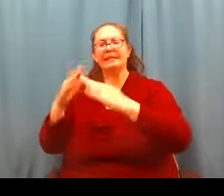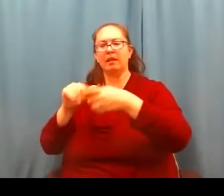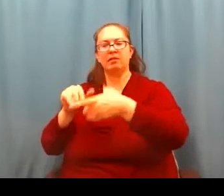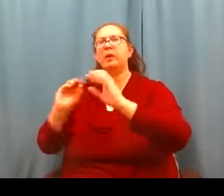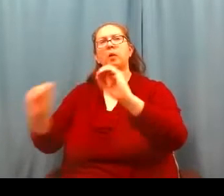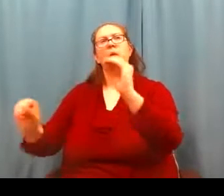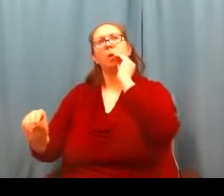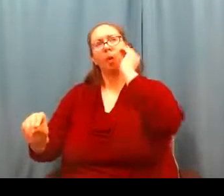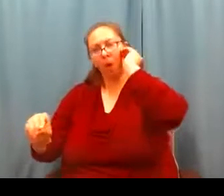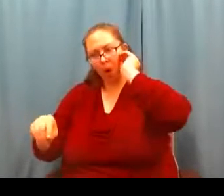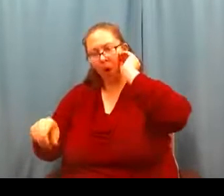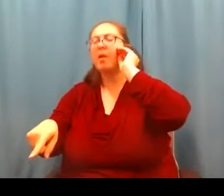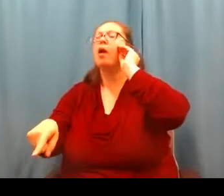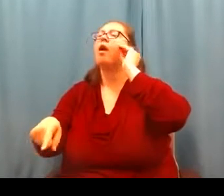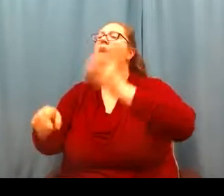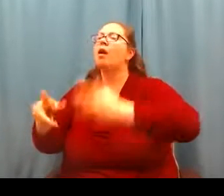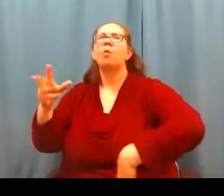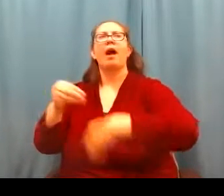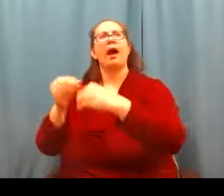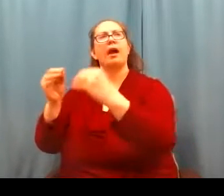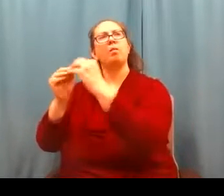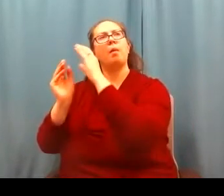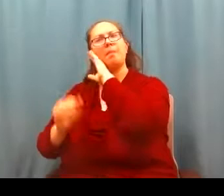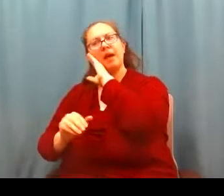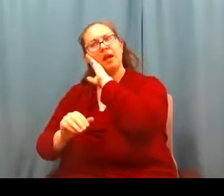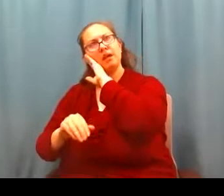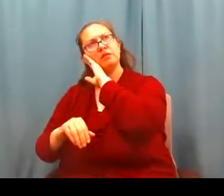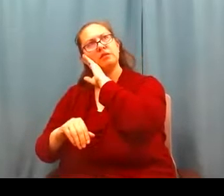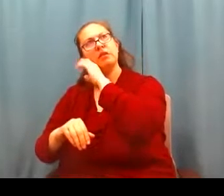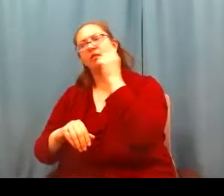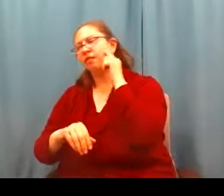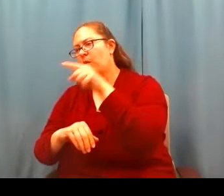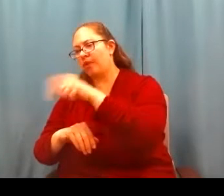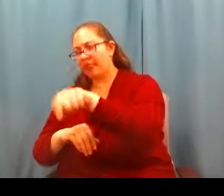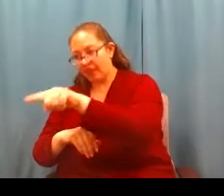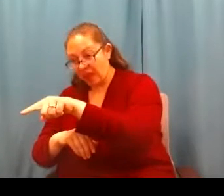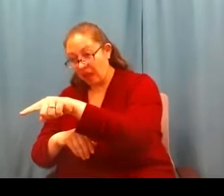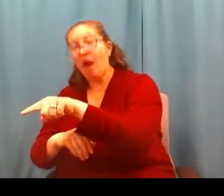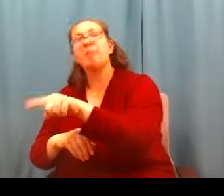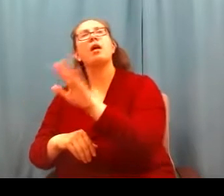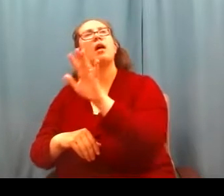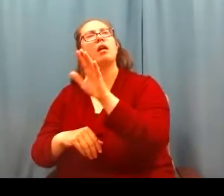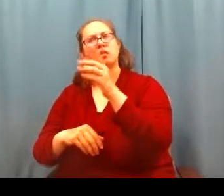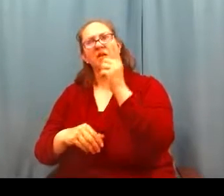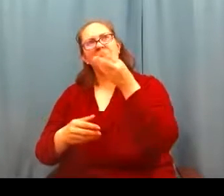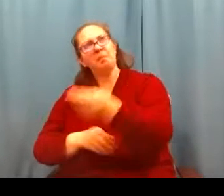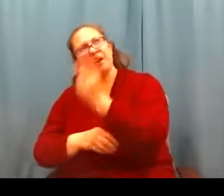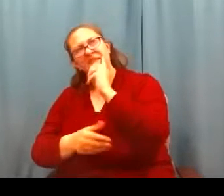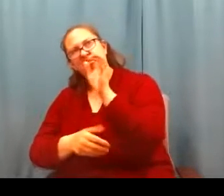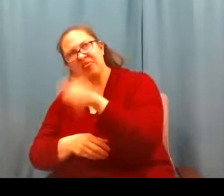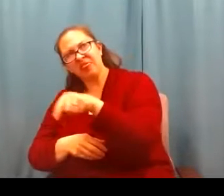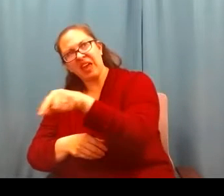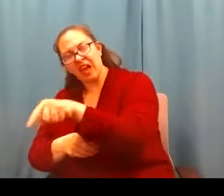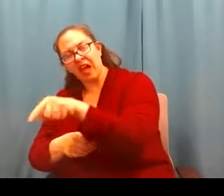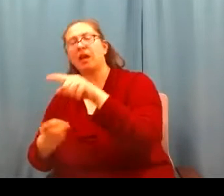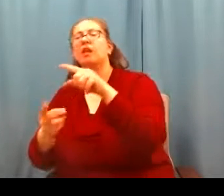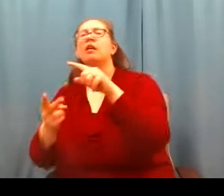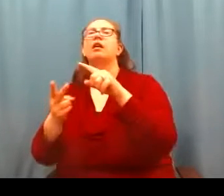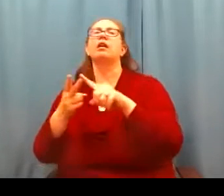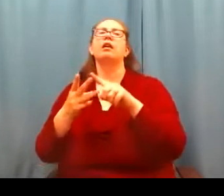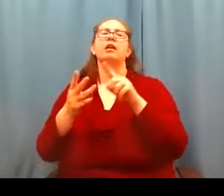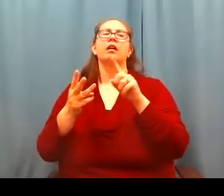We added a capacity of 236 beds to the homeless beds, not just the physical beds, but also the individuals,